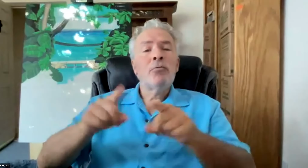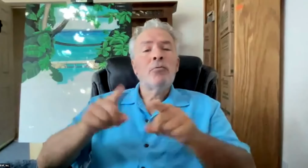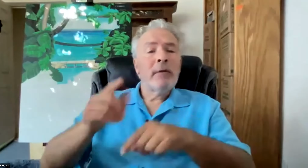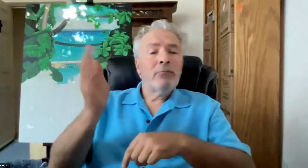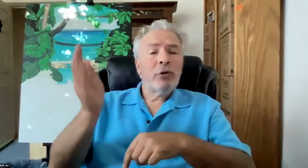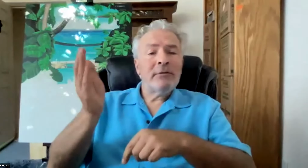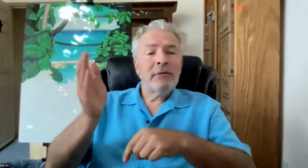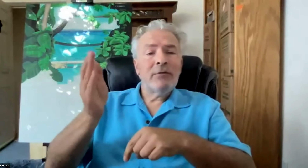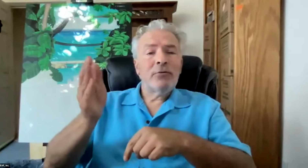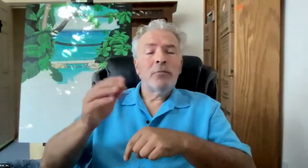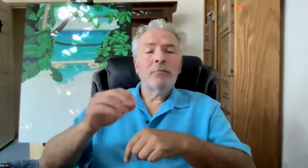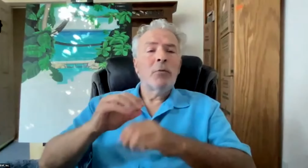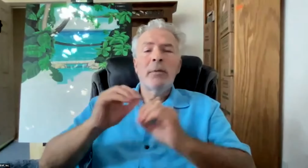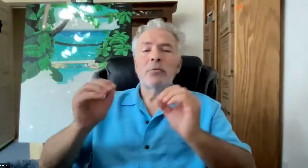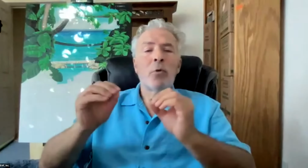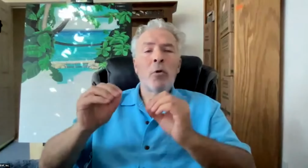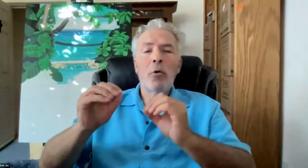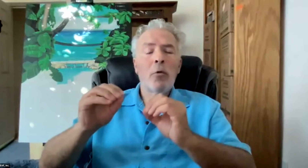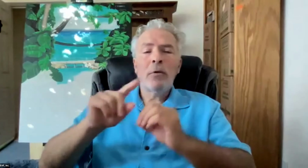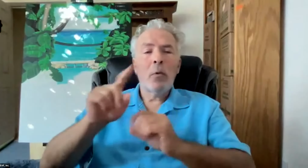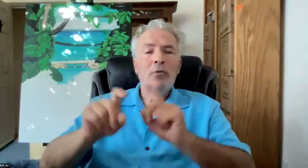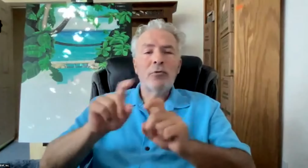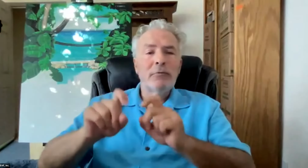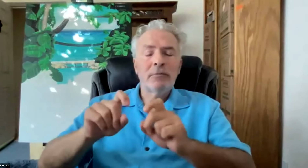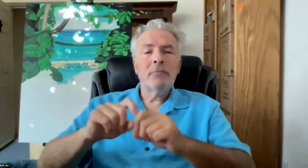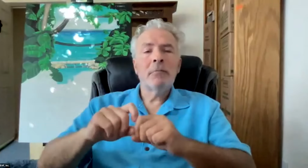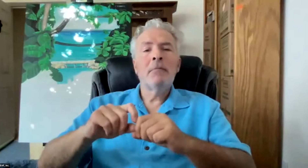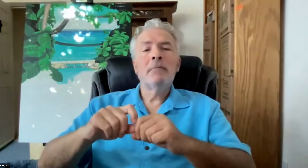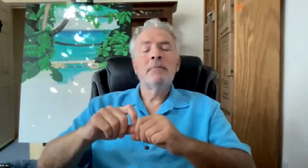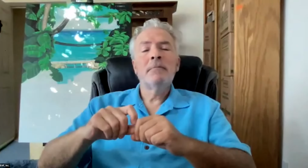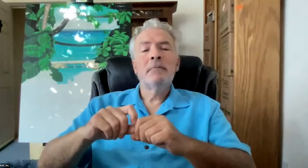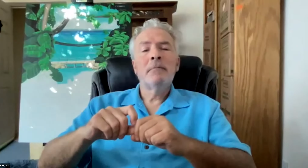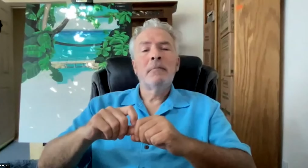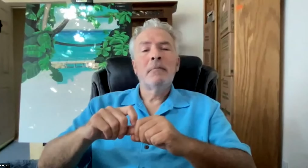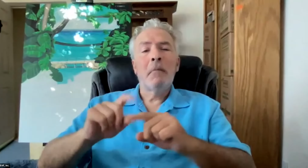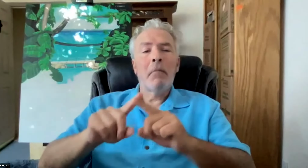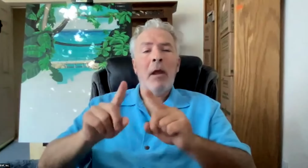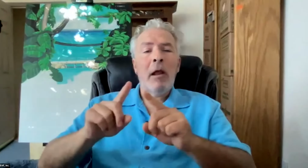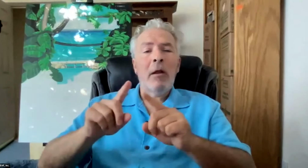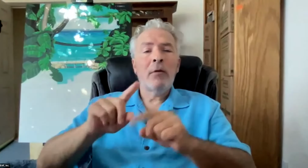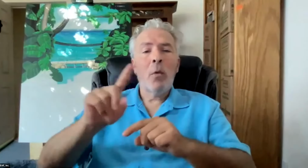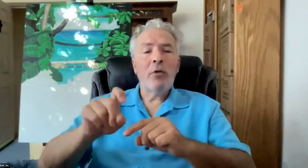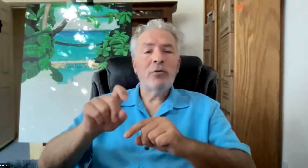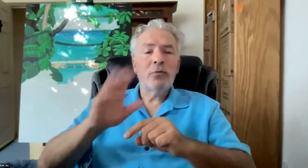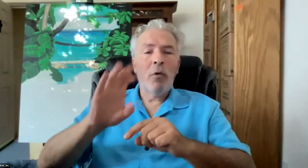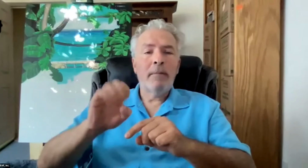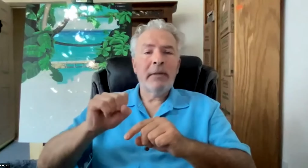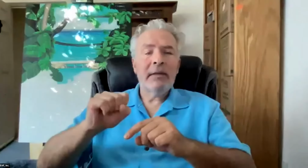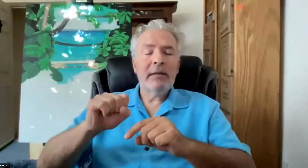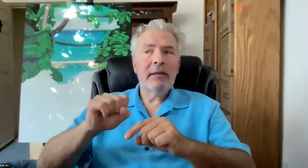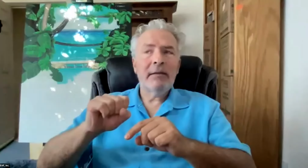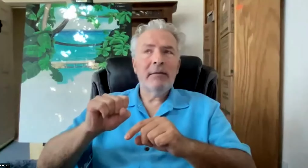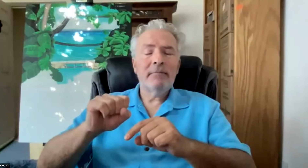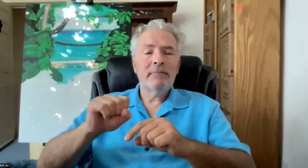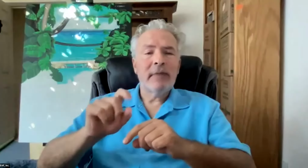them placed. During the presentation, it is not going to be open to questions